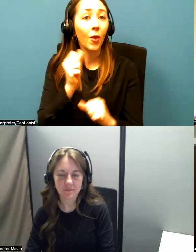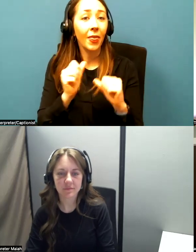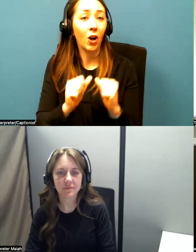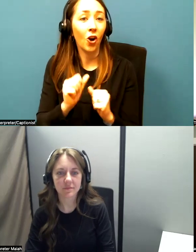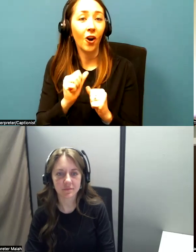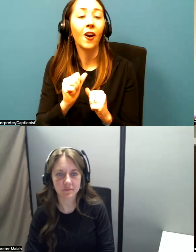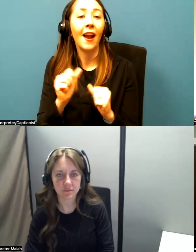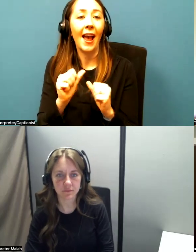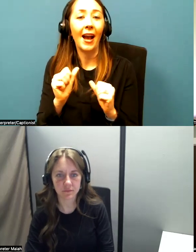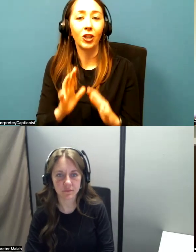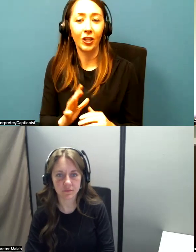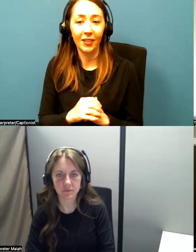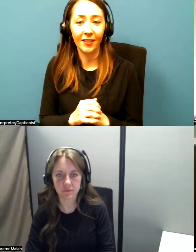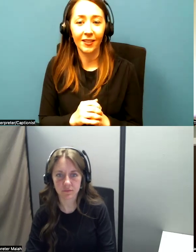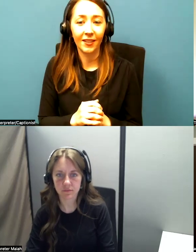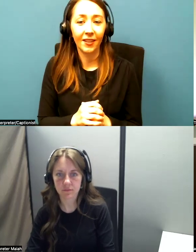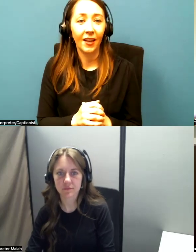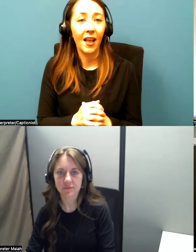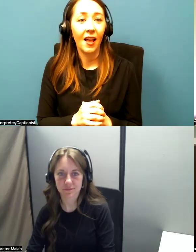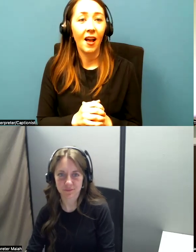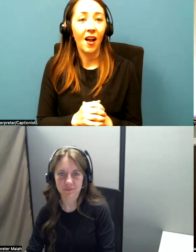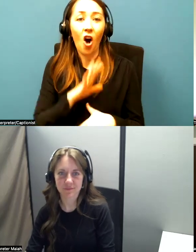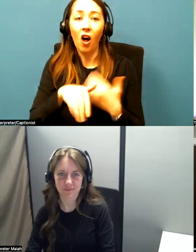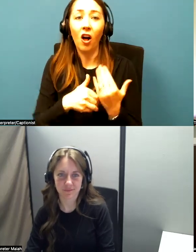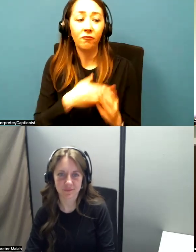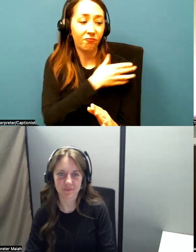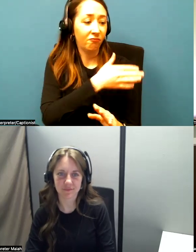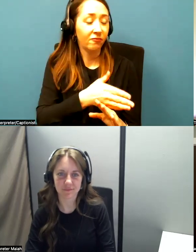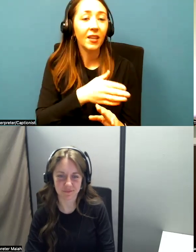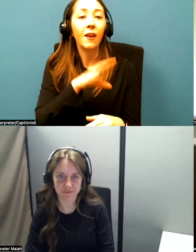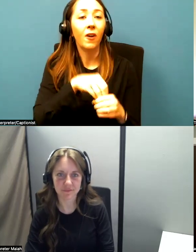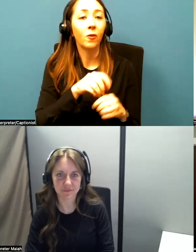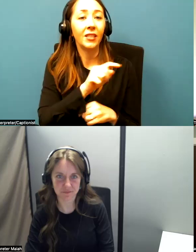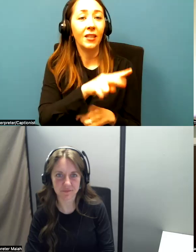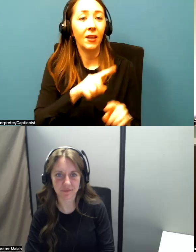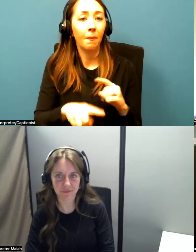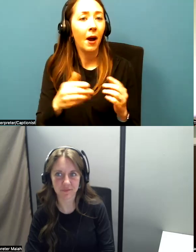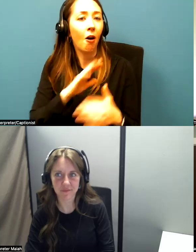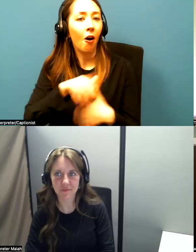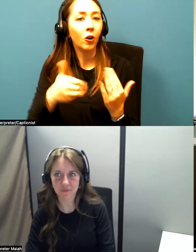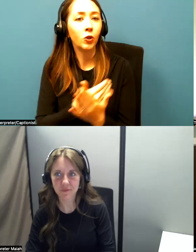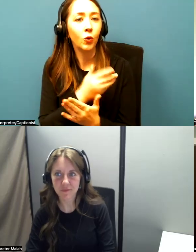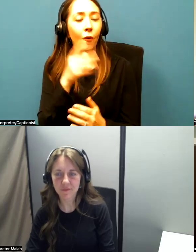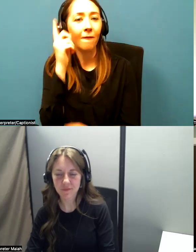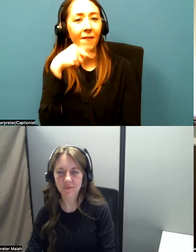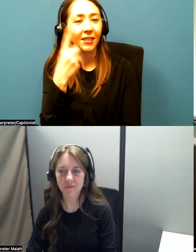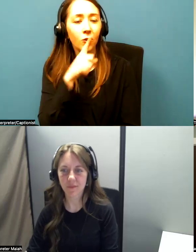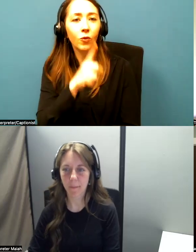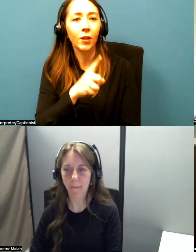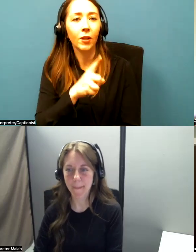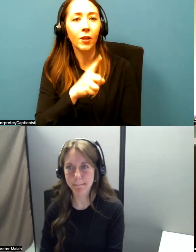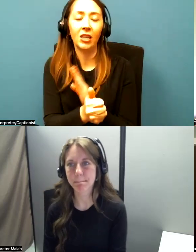actors. They'd done TV before, but, new faces. And I just thought incredibly